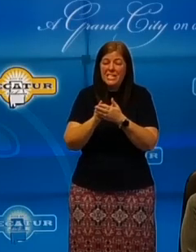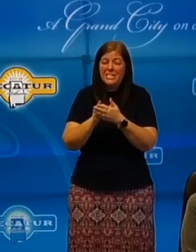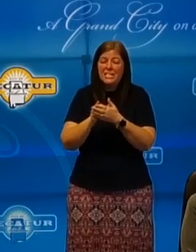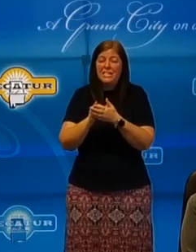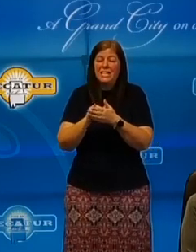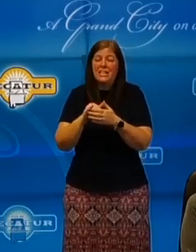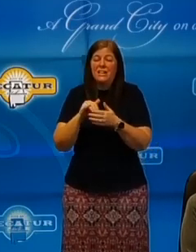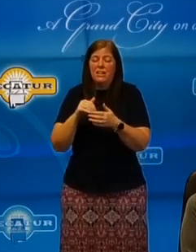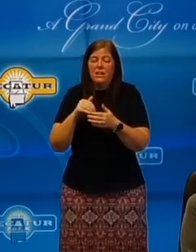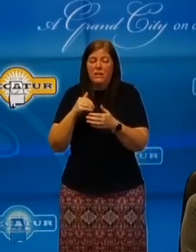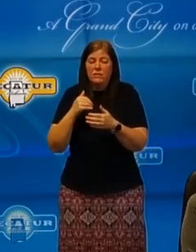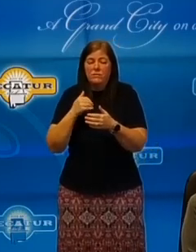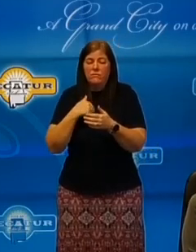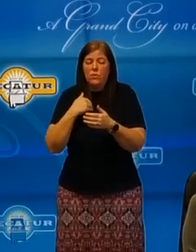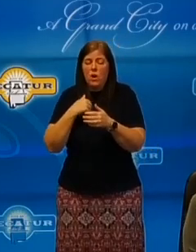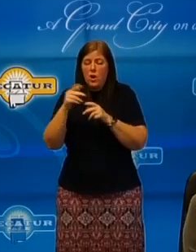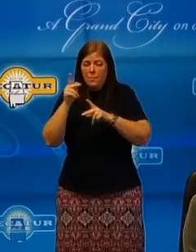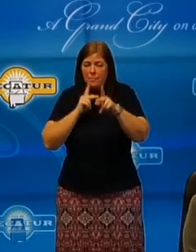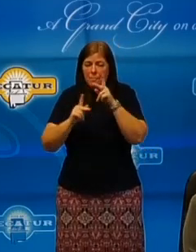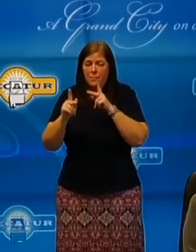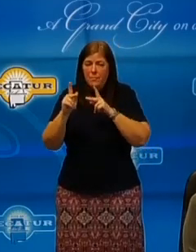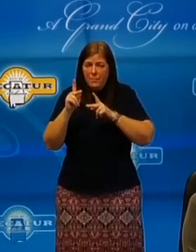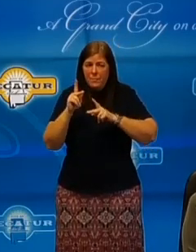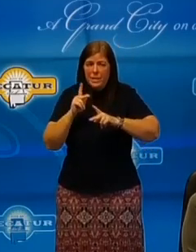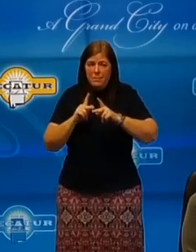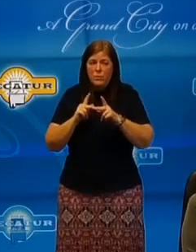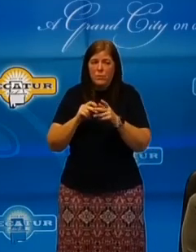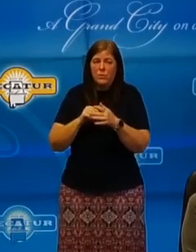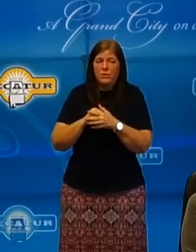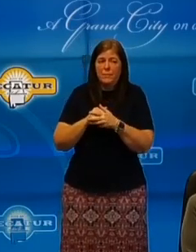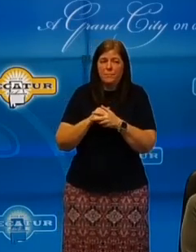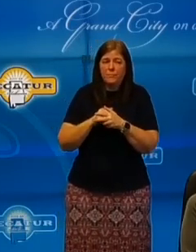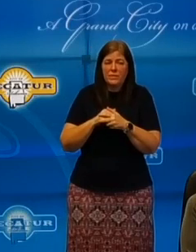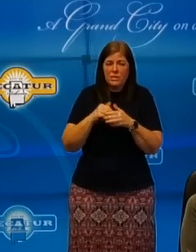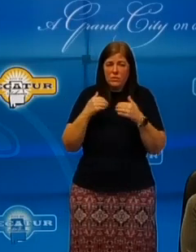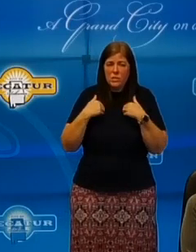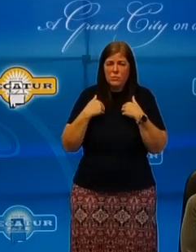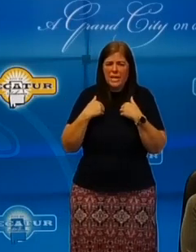members, as long as we have PPE,